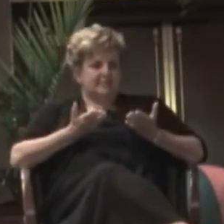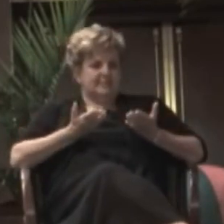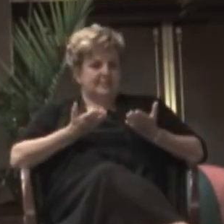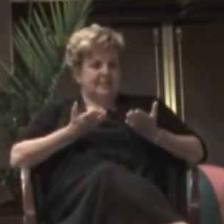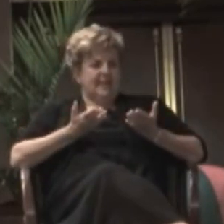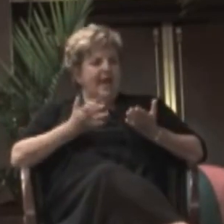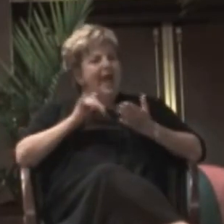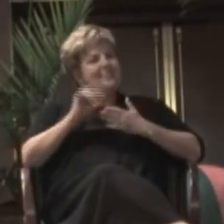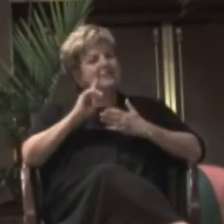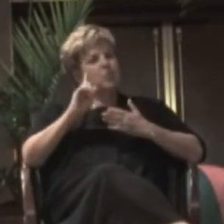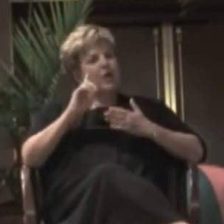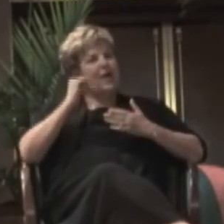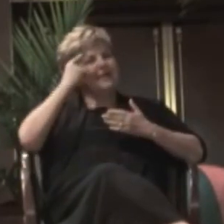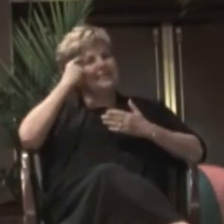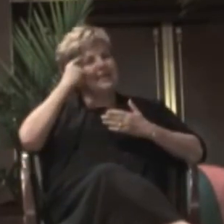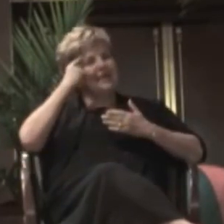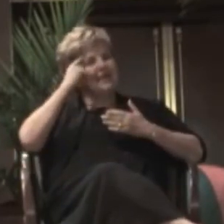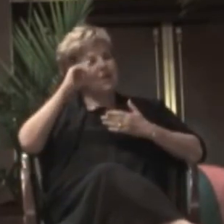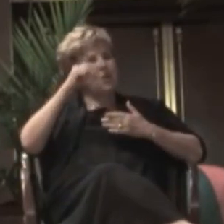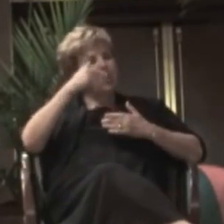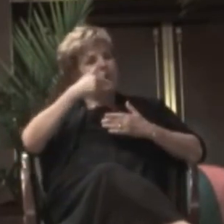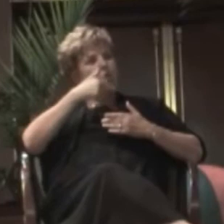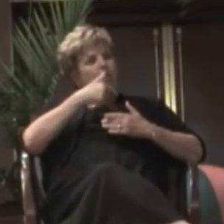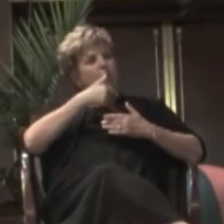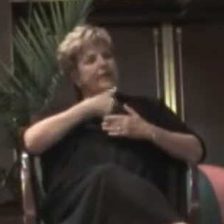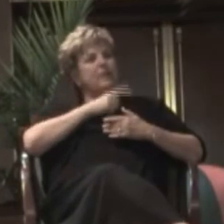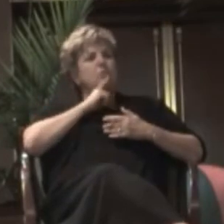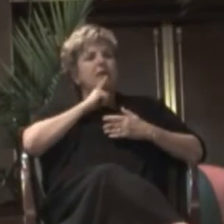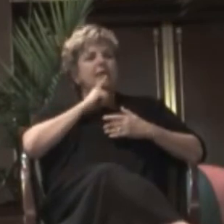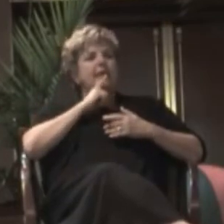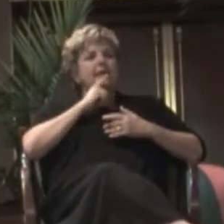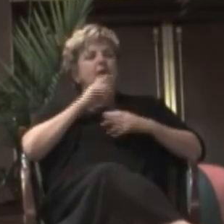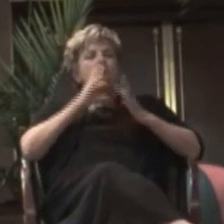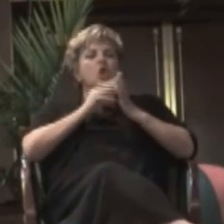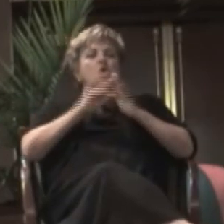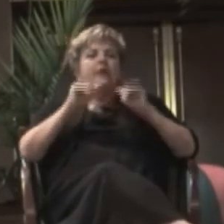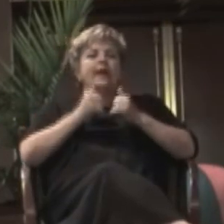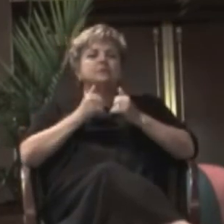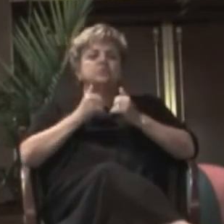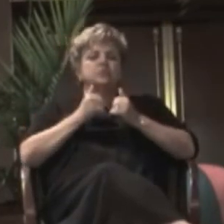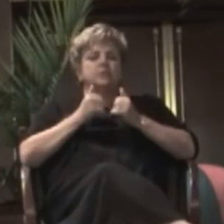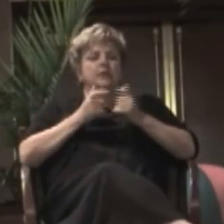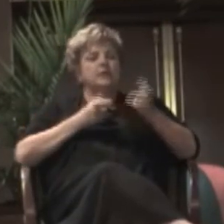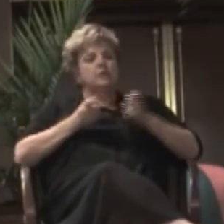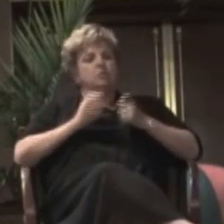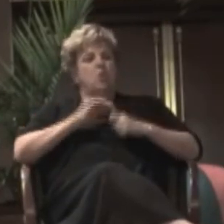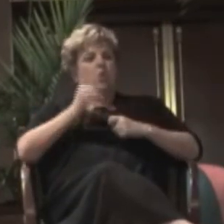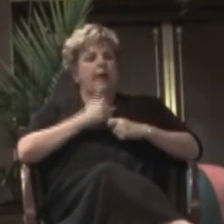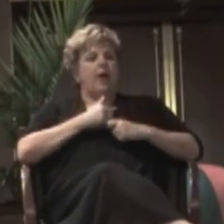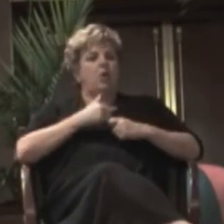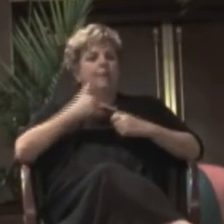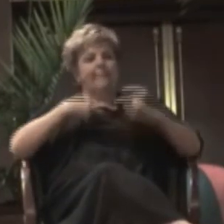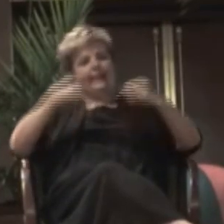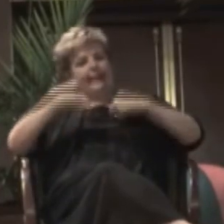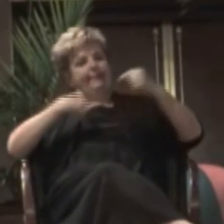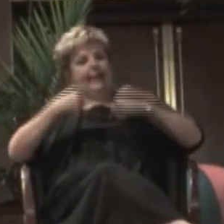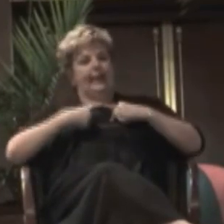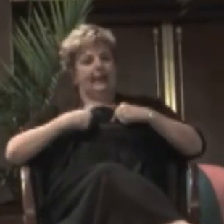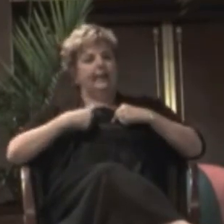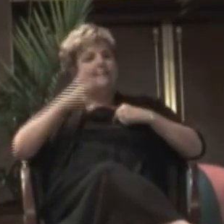a self-centered condition by focusing on being of service to others. And so I was in a group